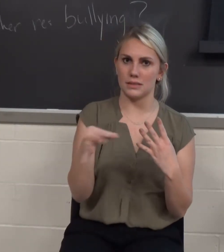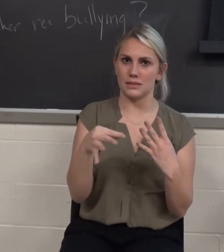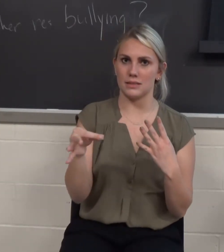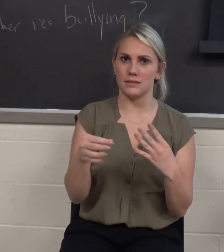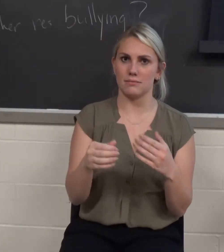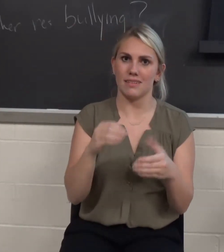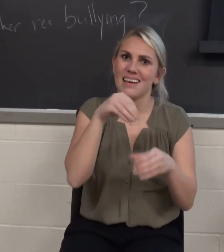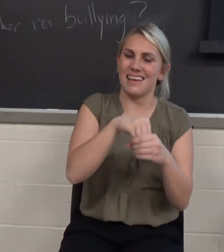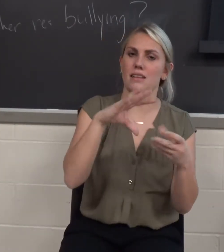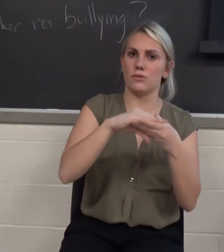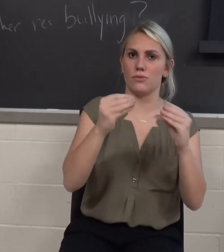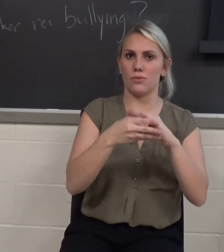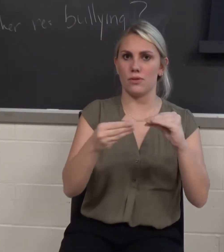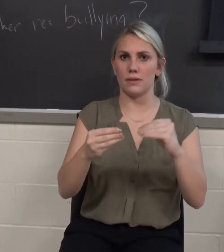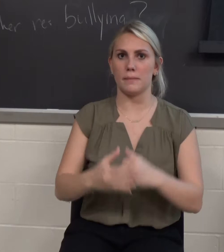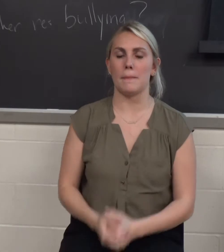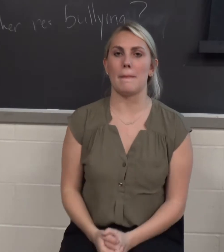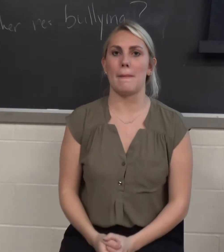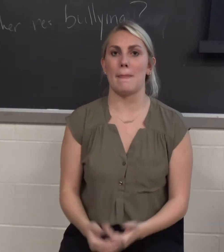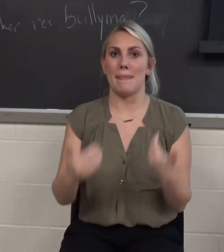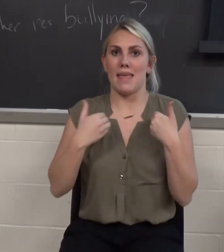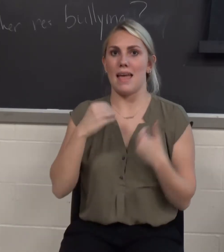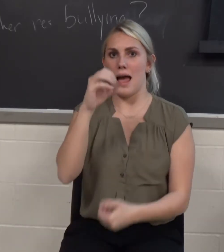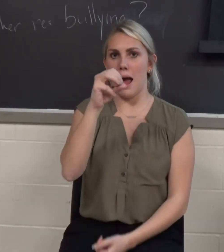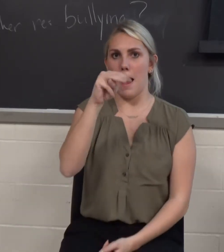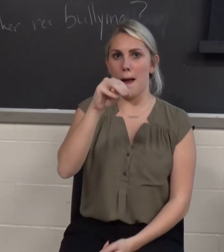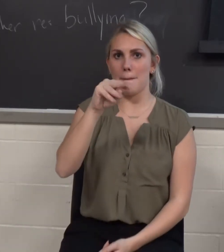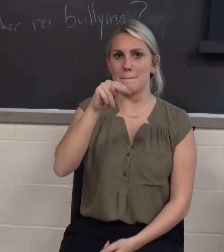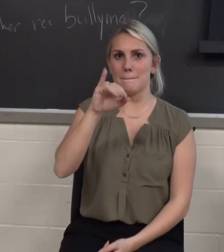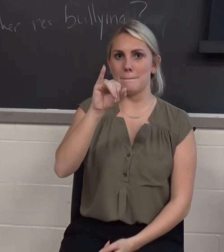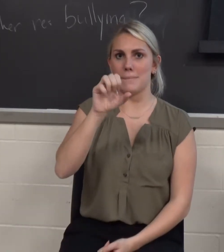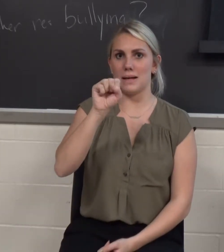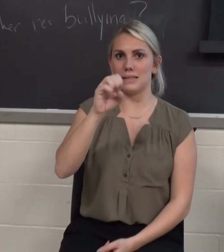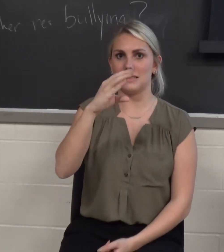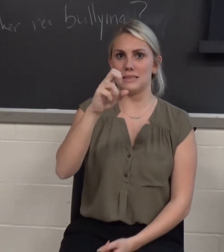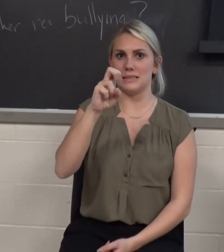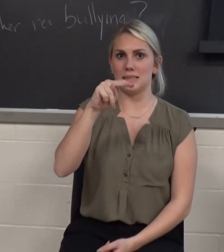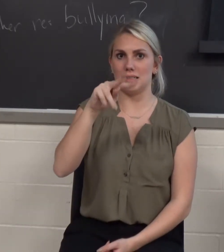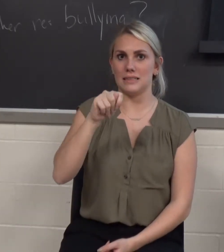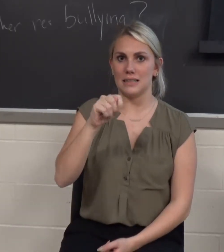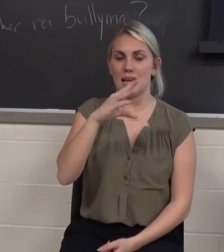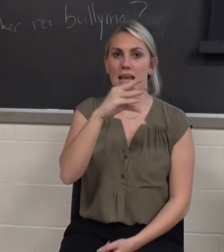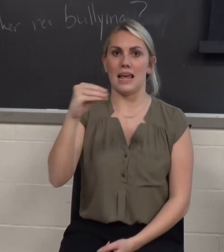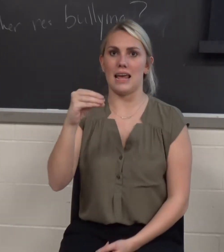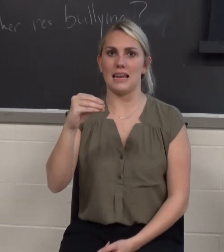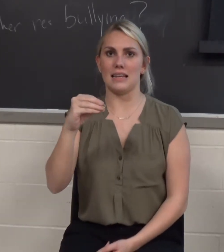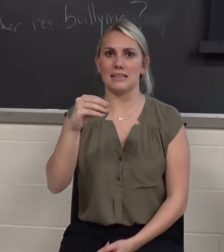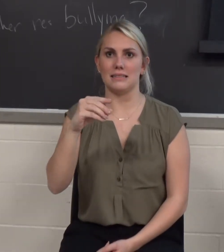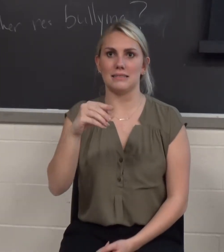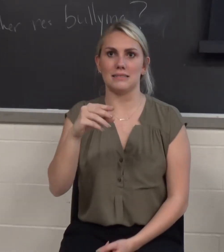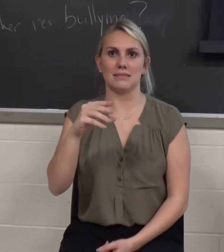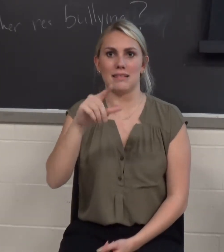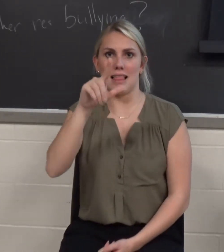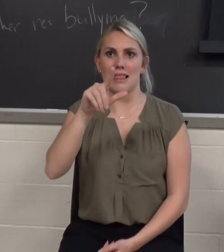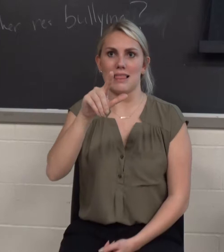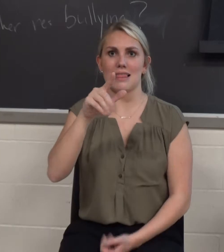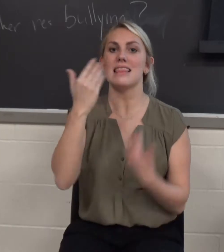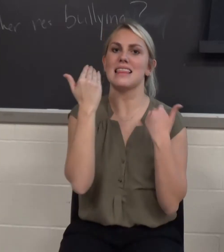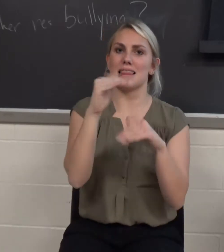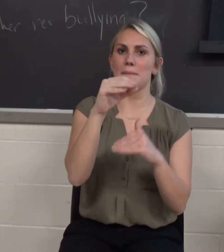So then we have omniscient and limited omniscient. So these are third-person narratives, third-person narrators. Omniscient